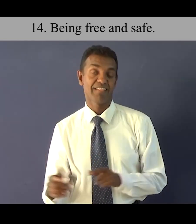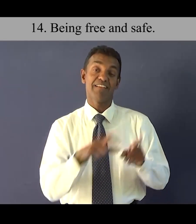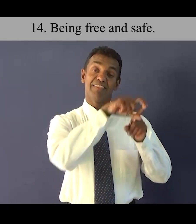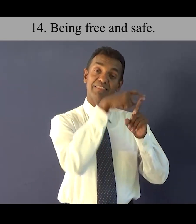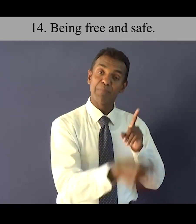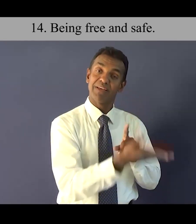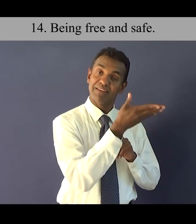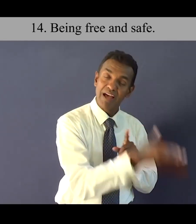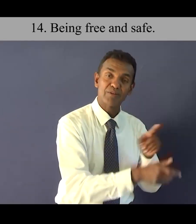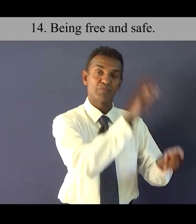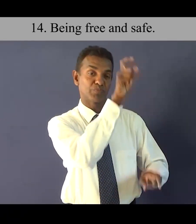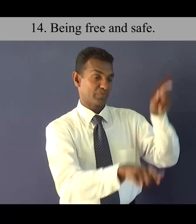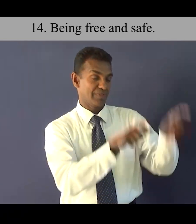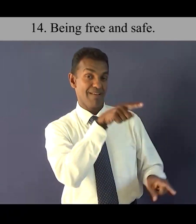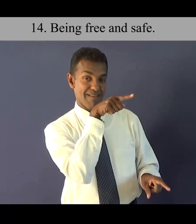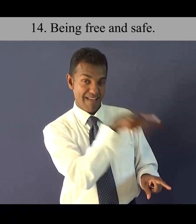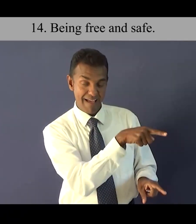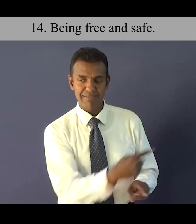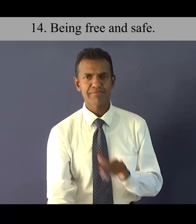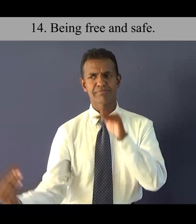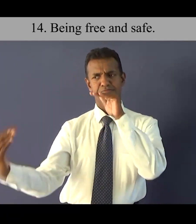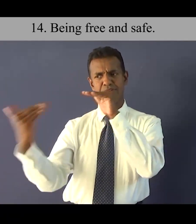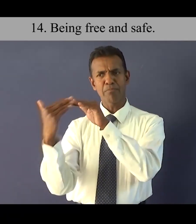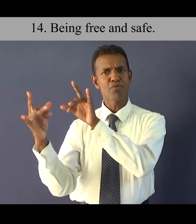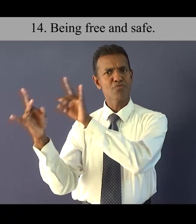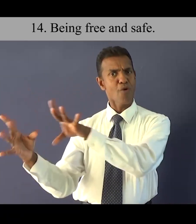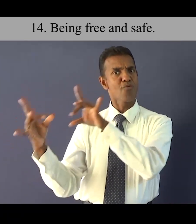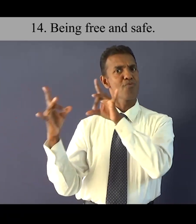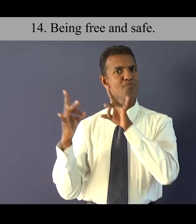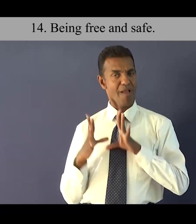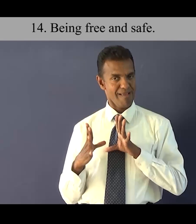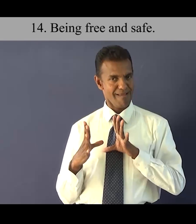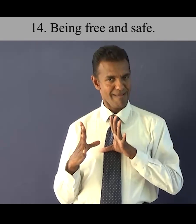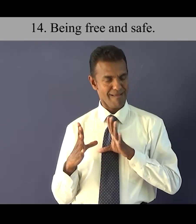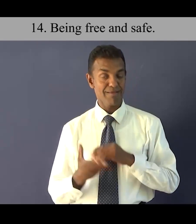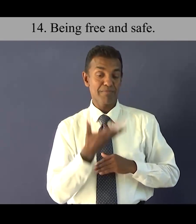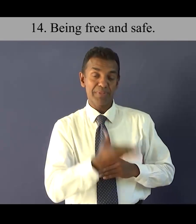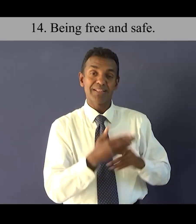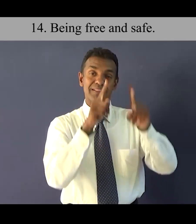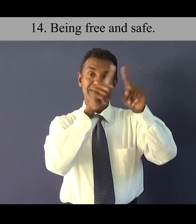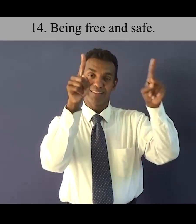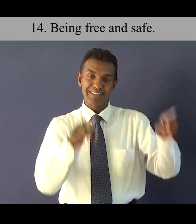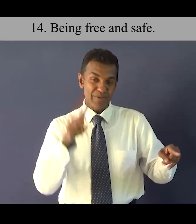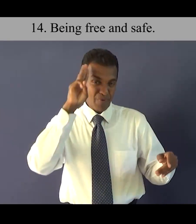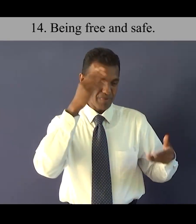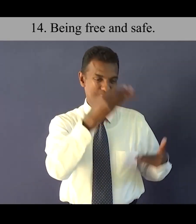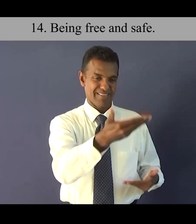They should also have the same rights that everyone else has